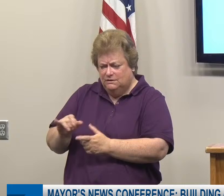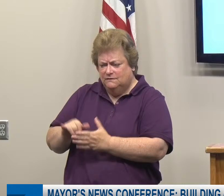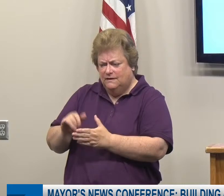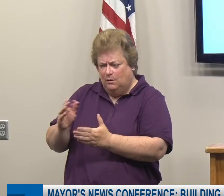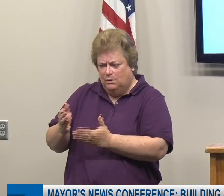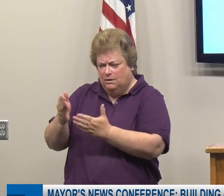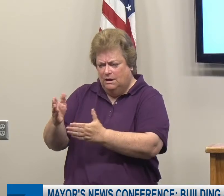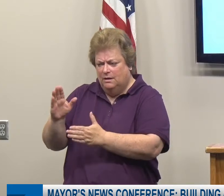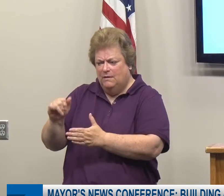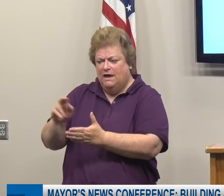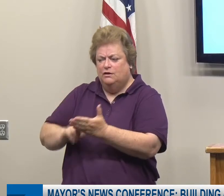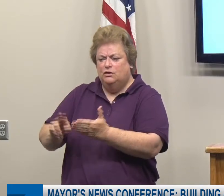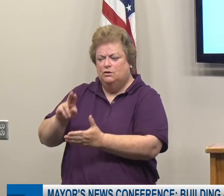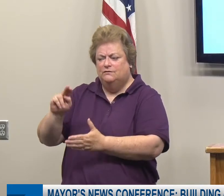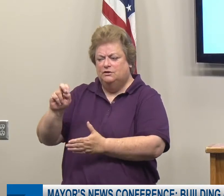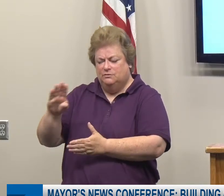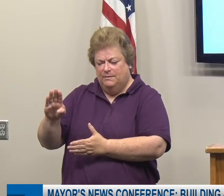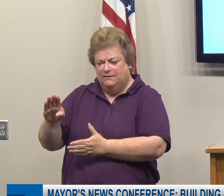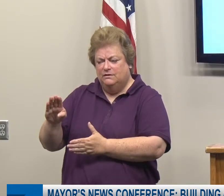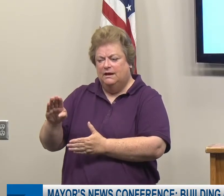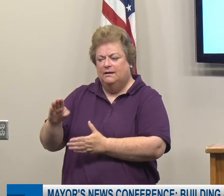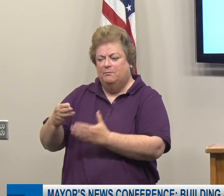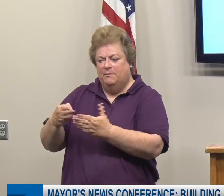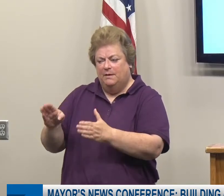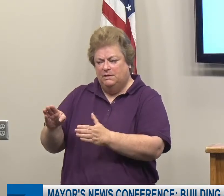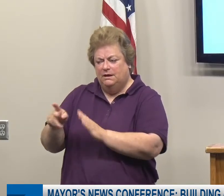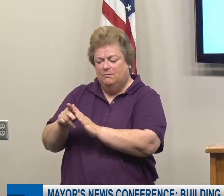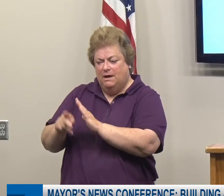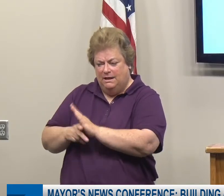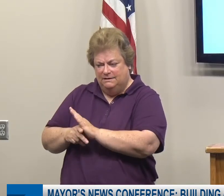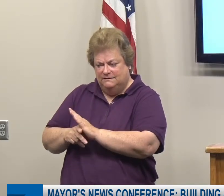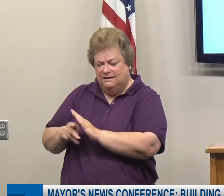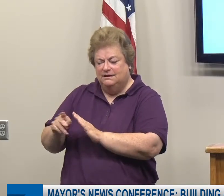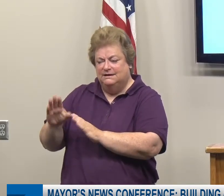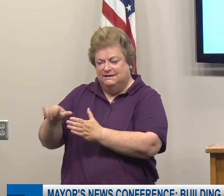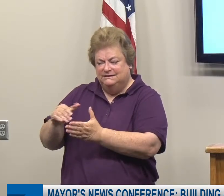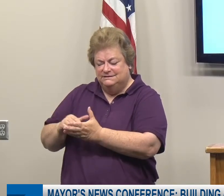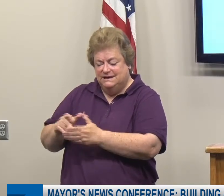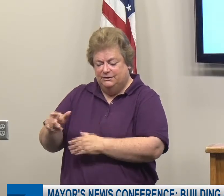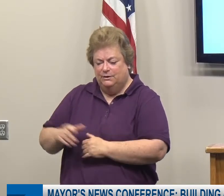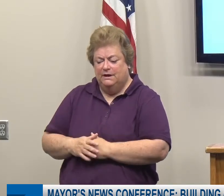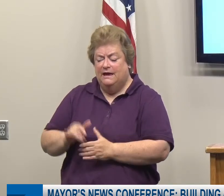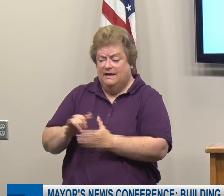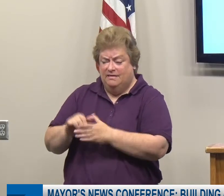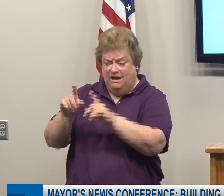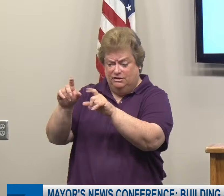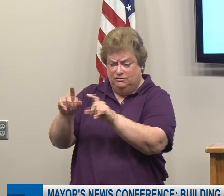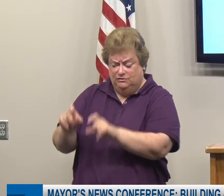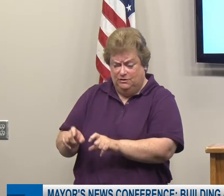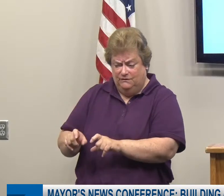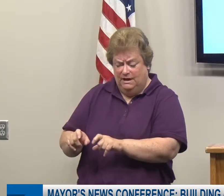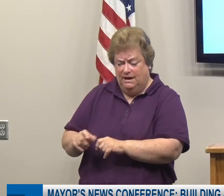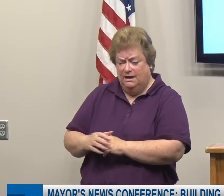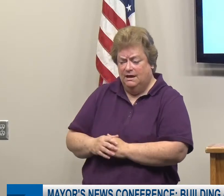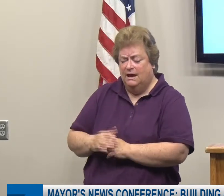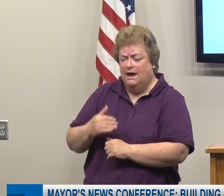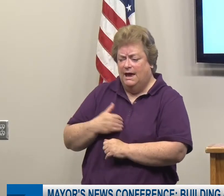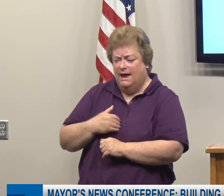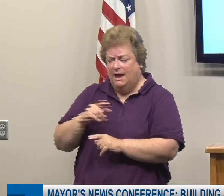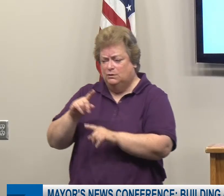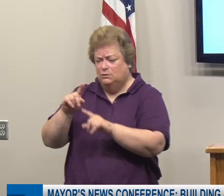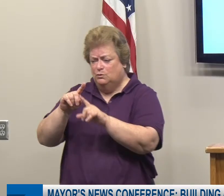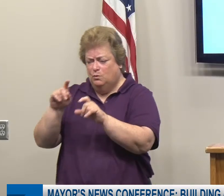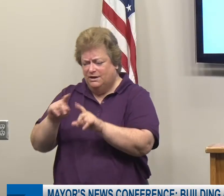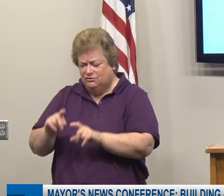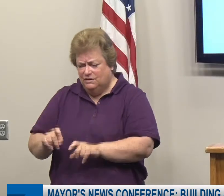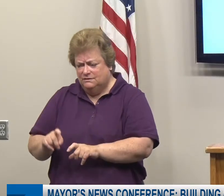the University of Nebraska-Lincoln Public Policy Center. In this particular survey, amongst a whole host of other questions,